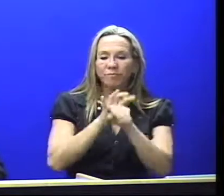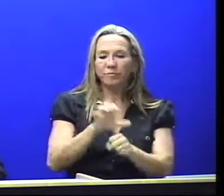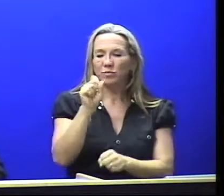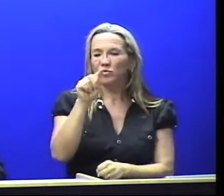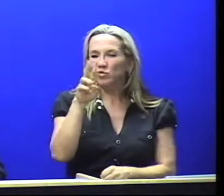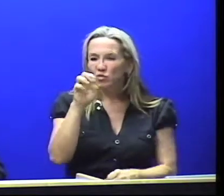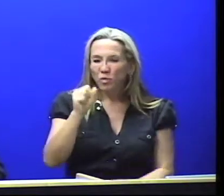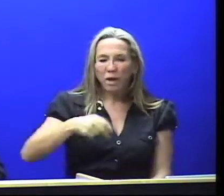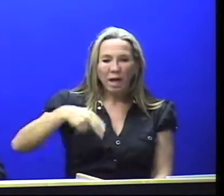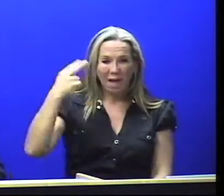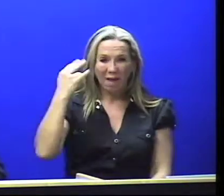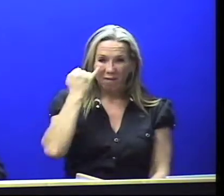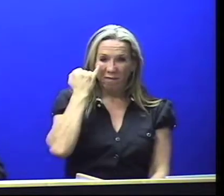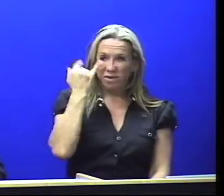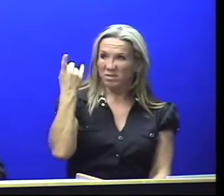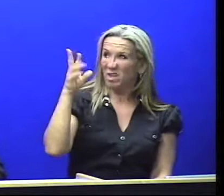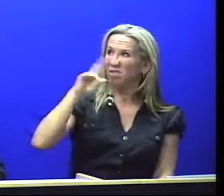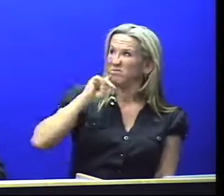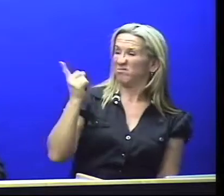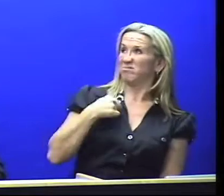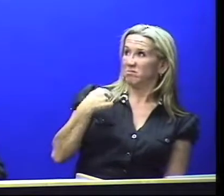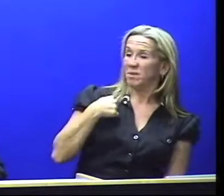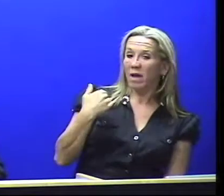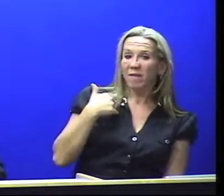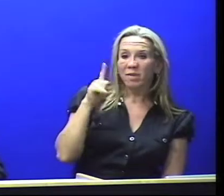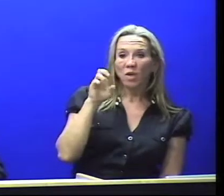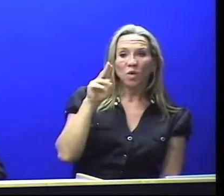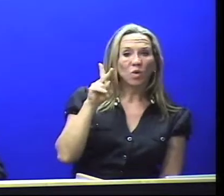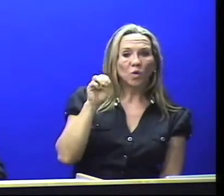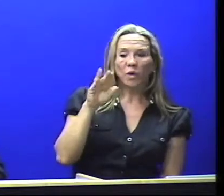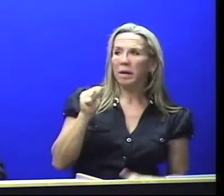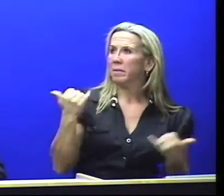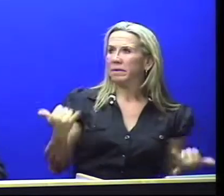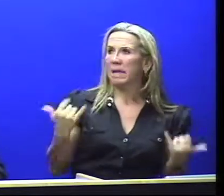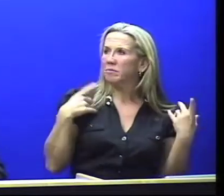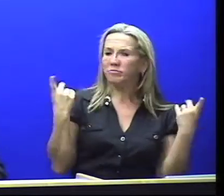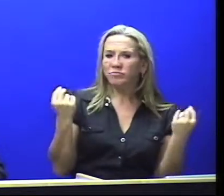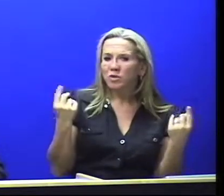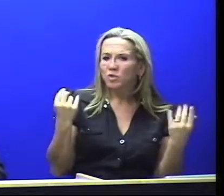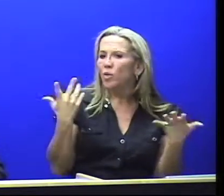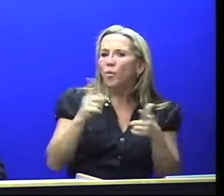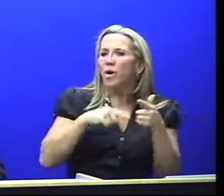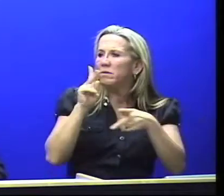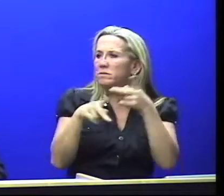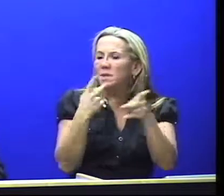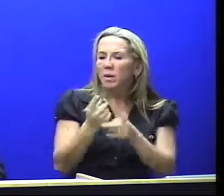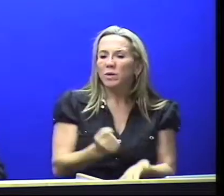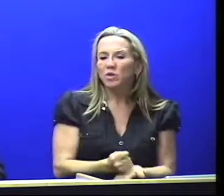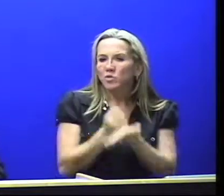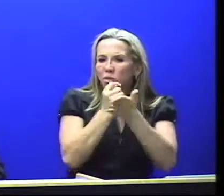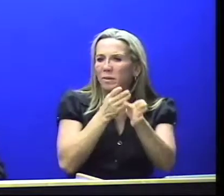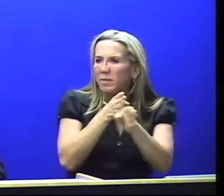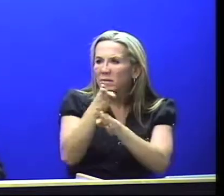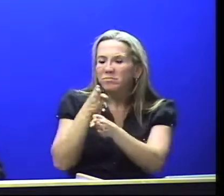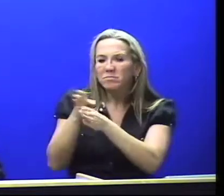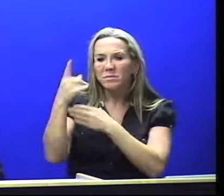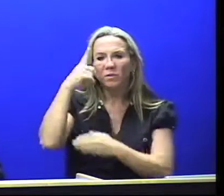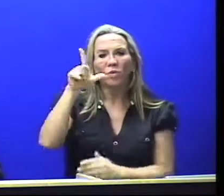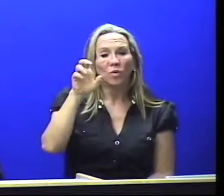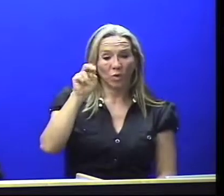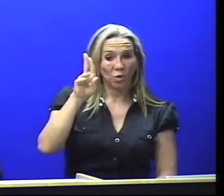tells you that you have leukemia, so what's next? It would be the treatment of the leukemia.